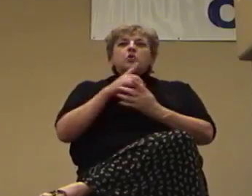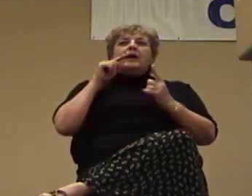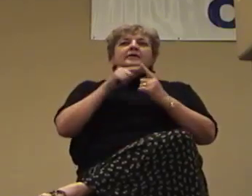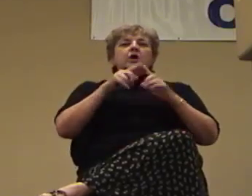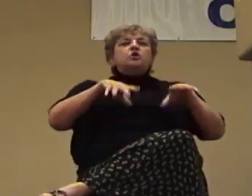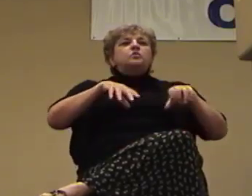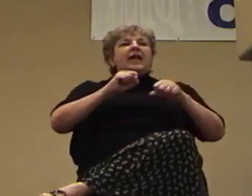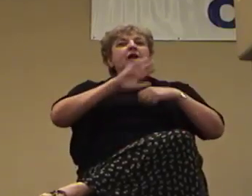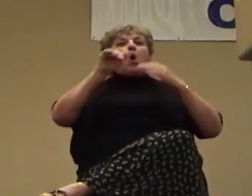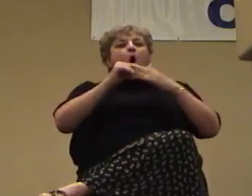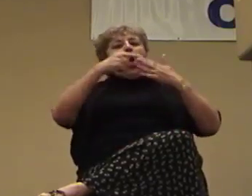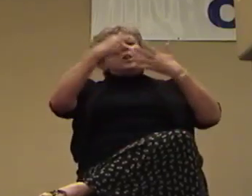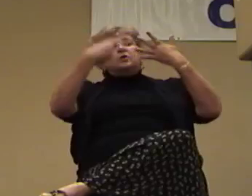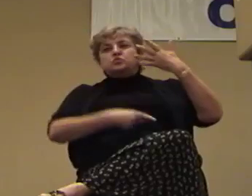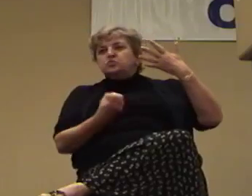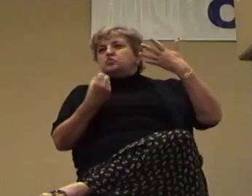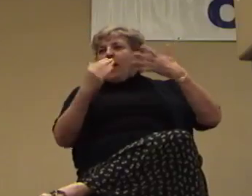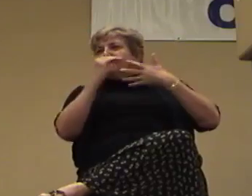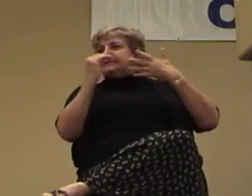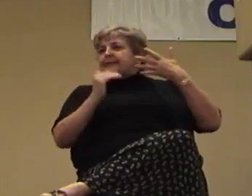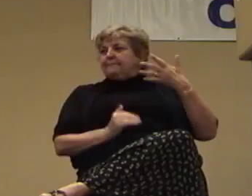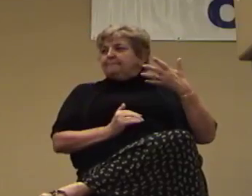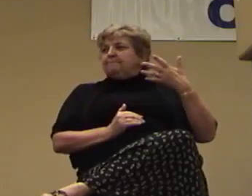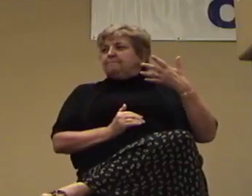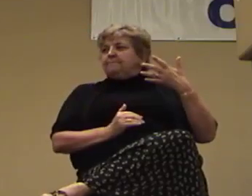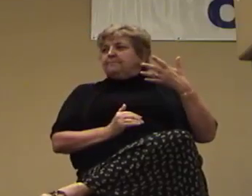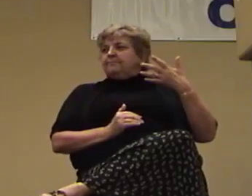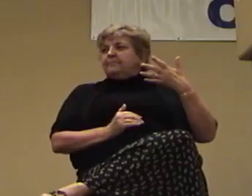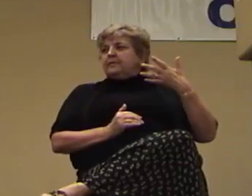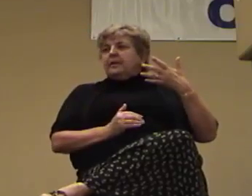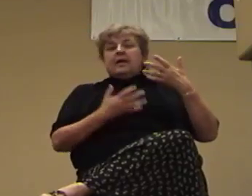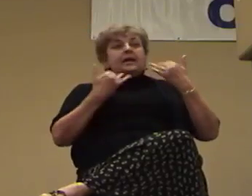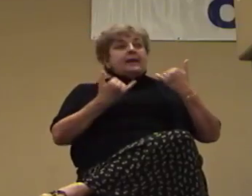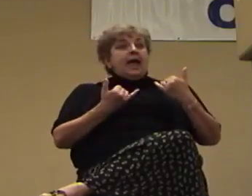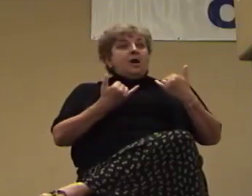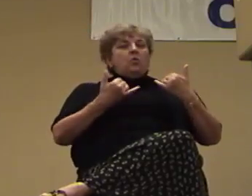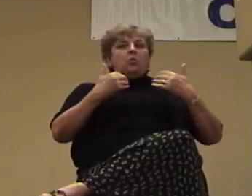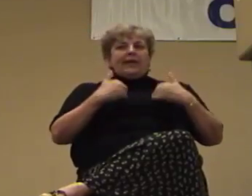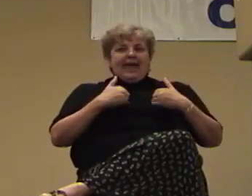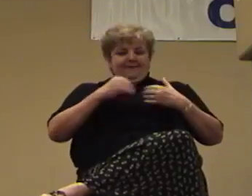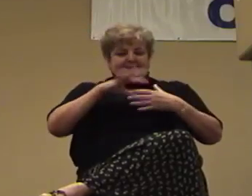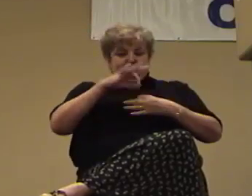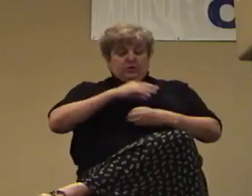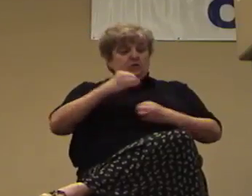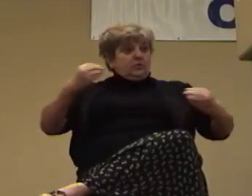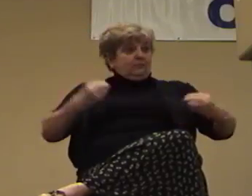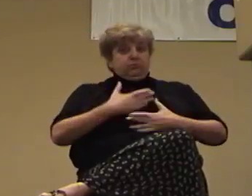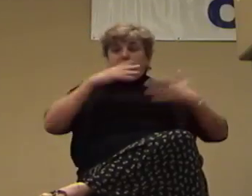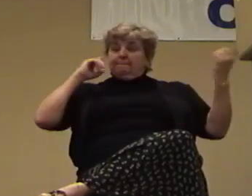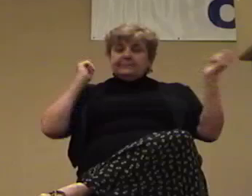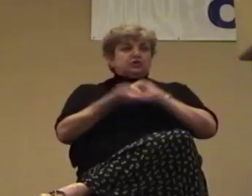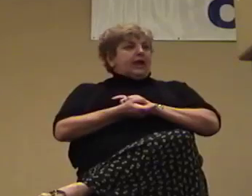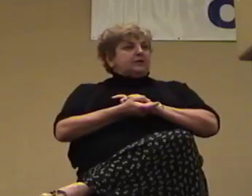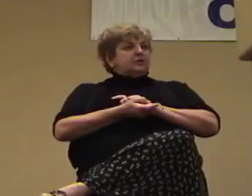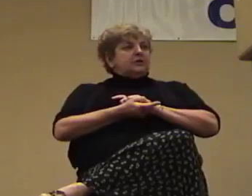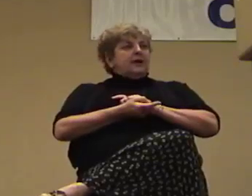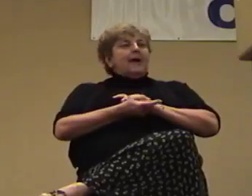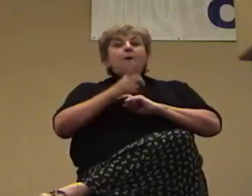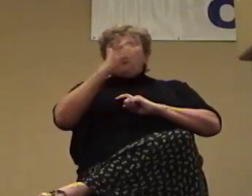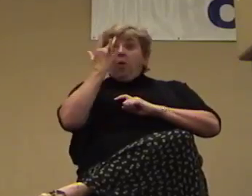All 12. It says, having had a spiritual awakening as a result of these, the implication is that you have done the preceding steps. So if you are sitting here